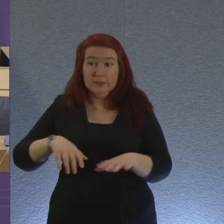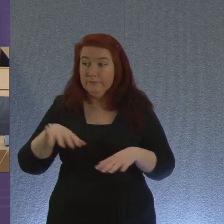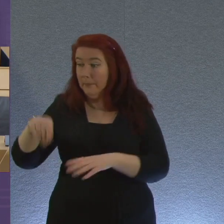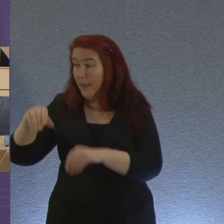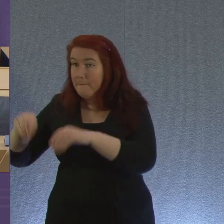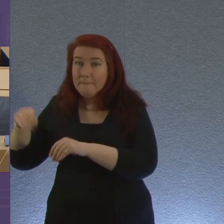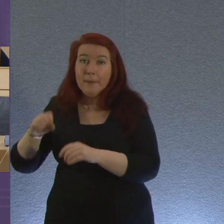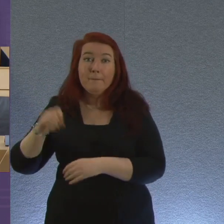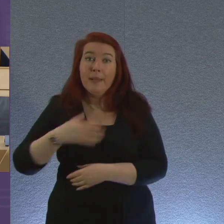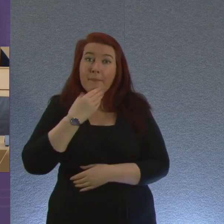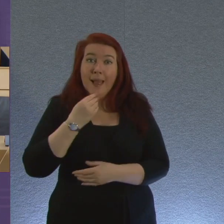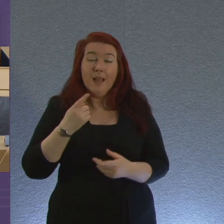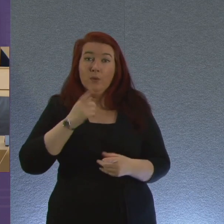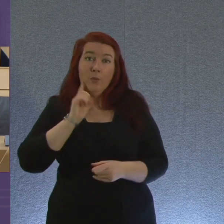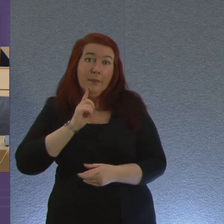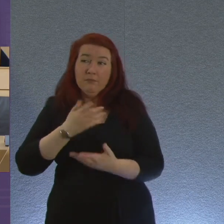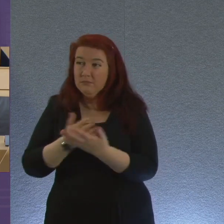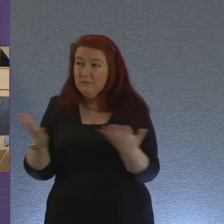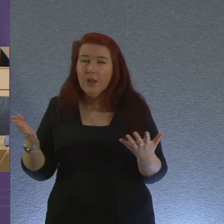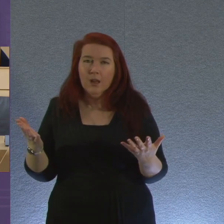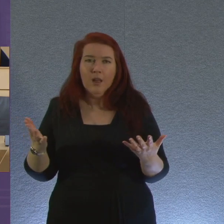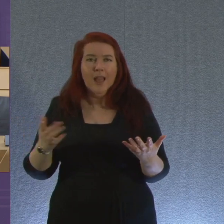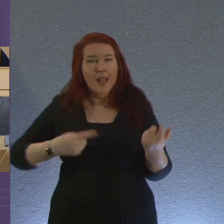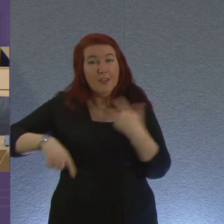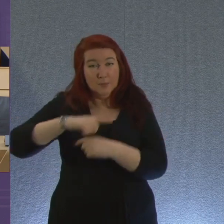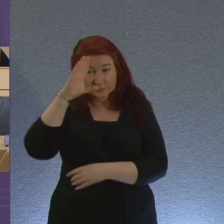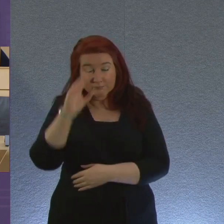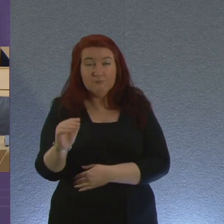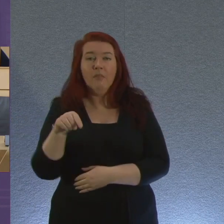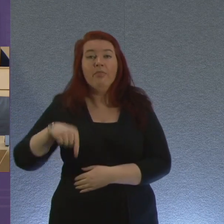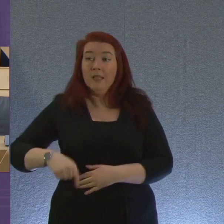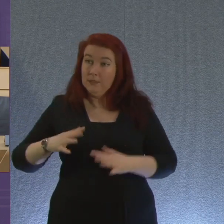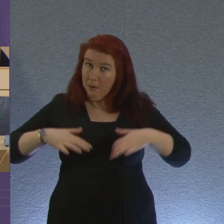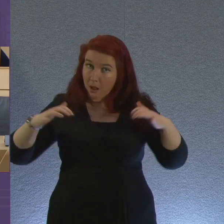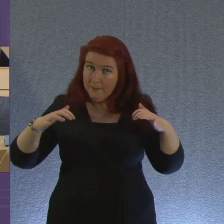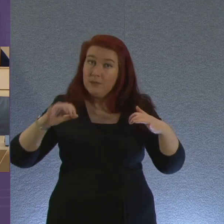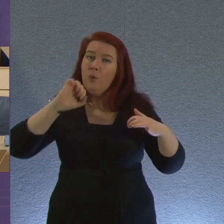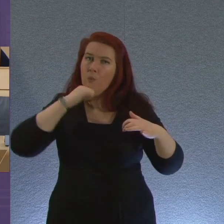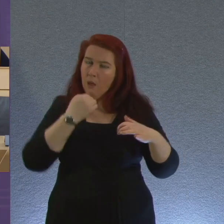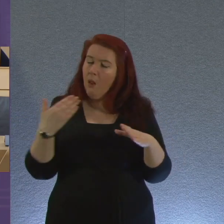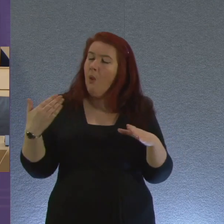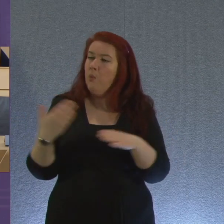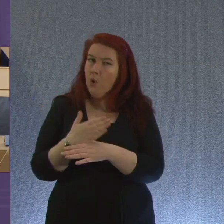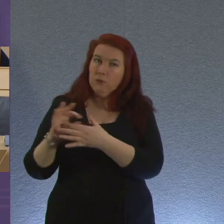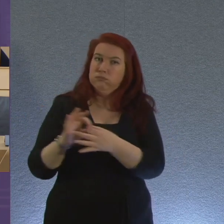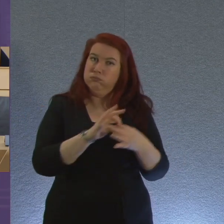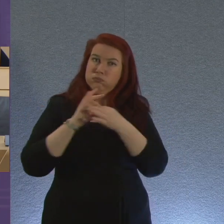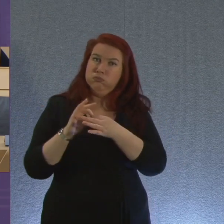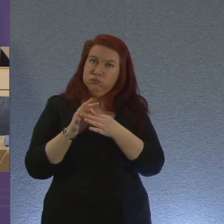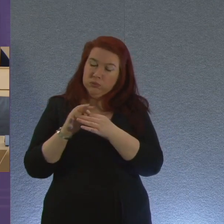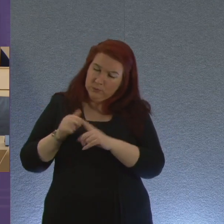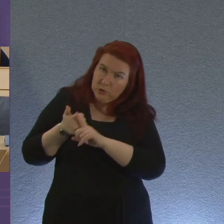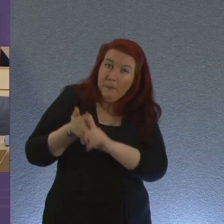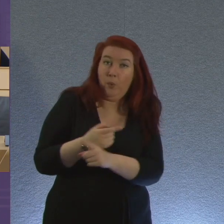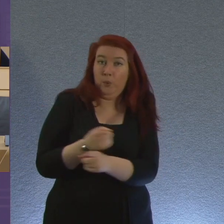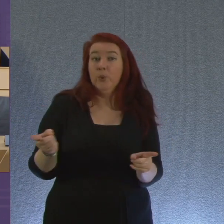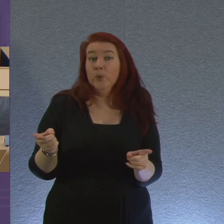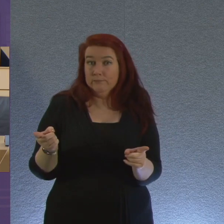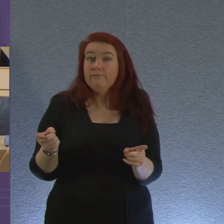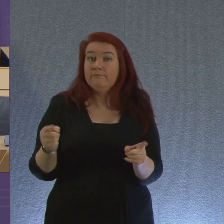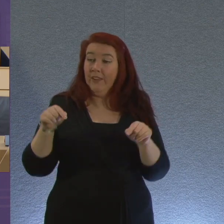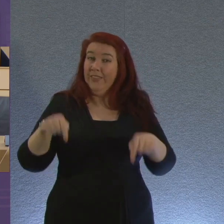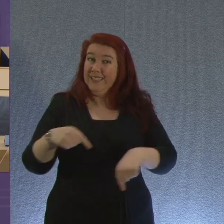frontline workers need to know that this Parliament is going to work collectively in their best interest in this time when they